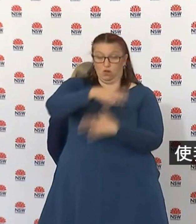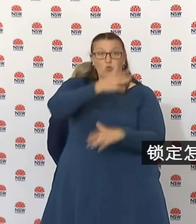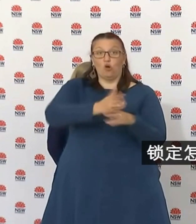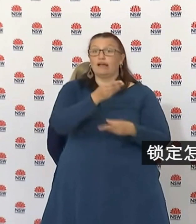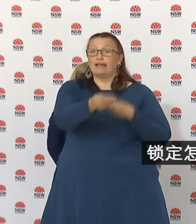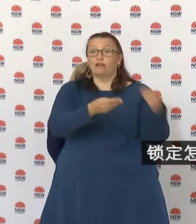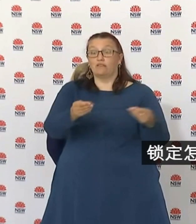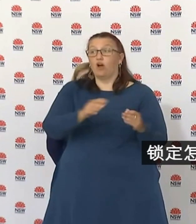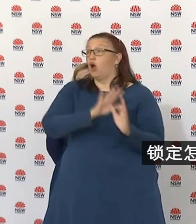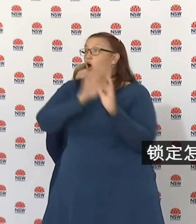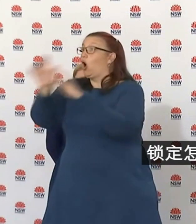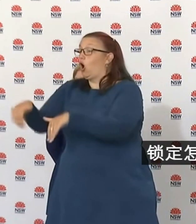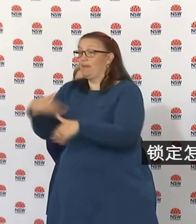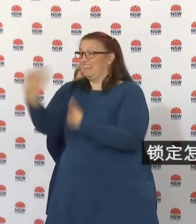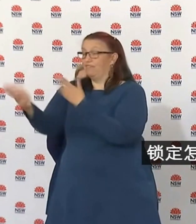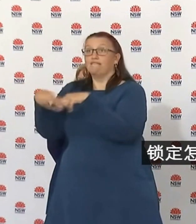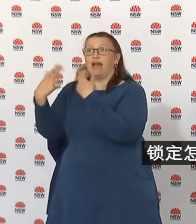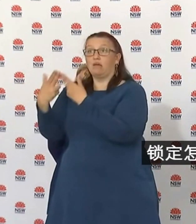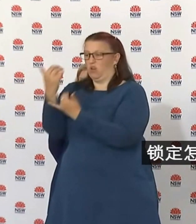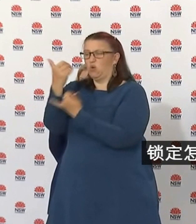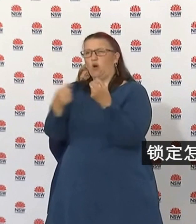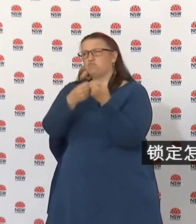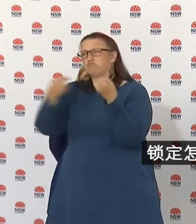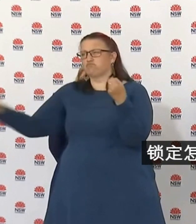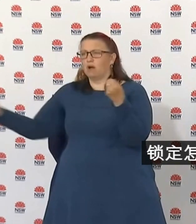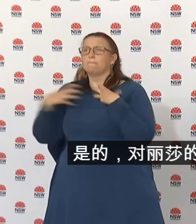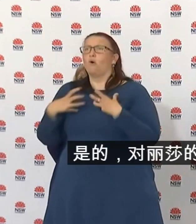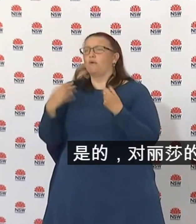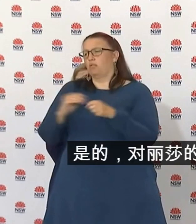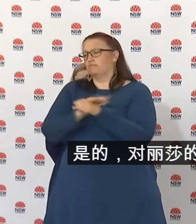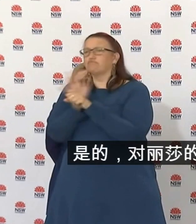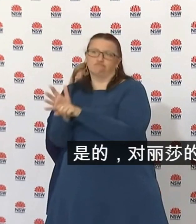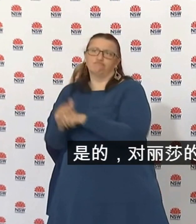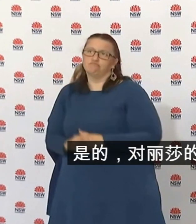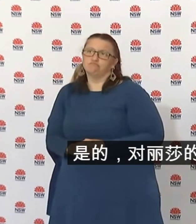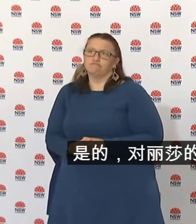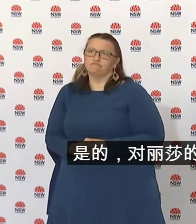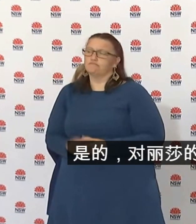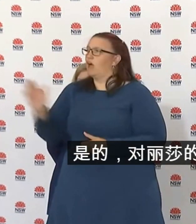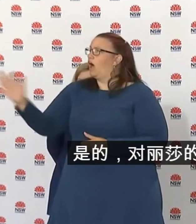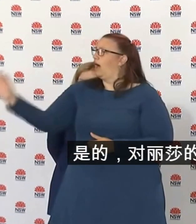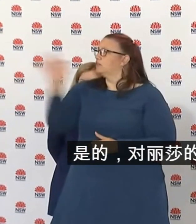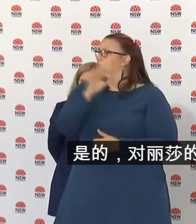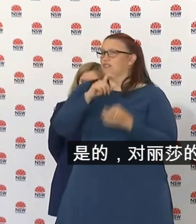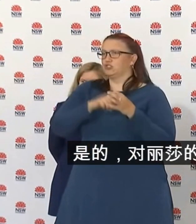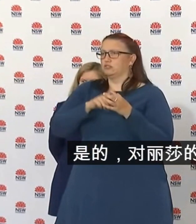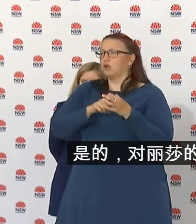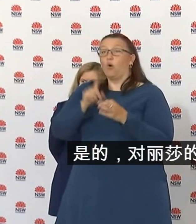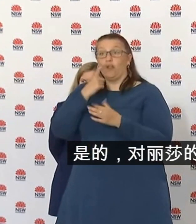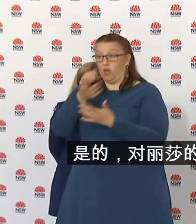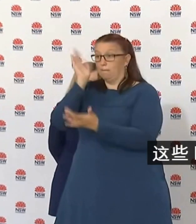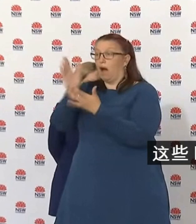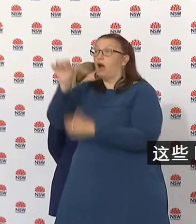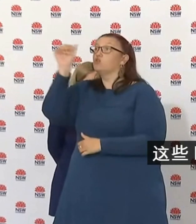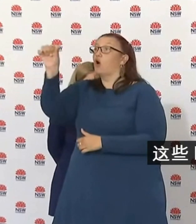into an extended lockdown. What about random door-to-door? You say, what about, to Liz's question, random door-to-door